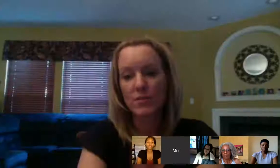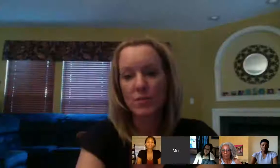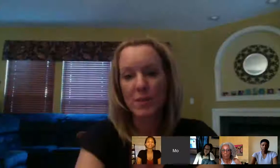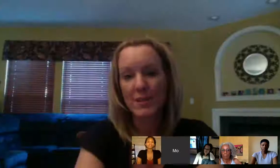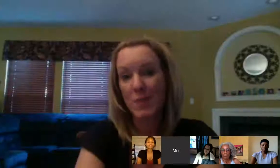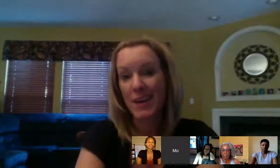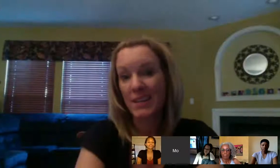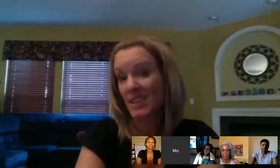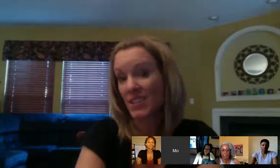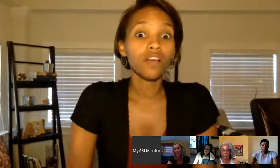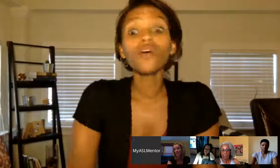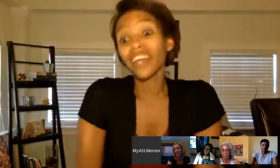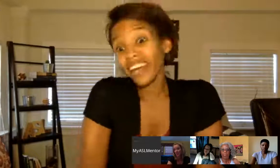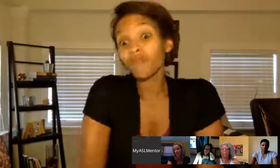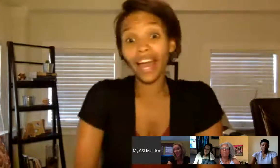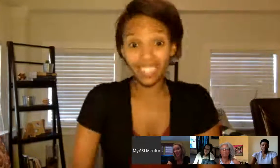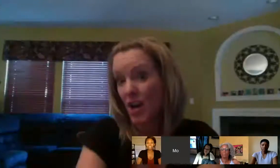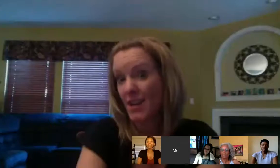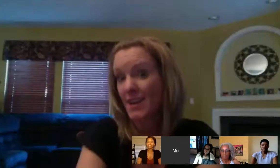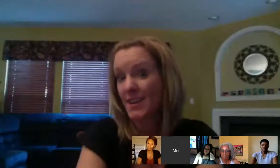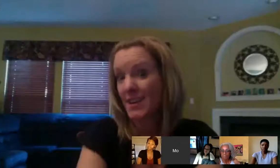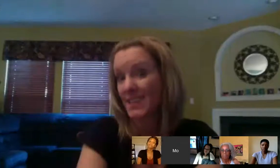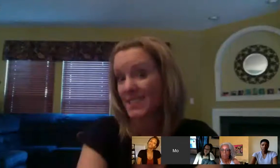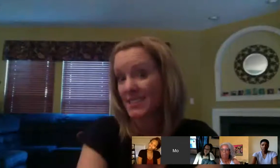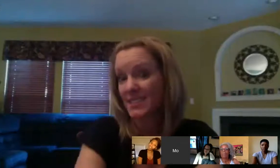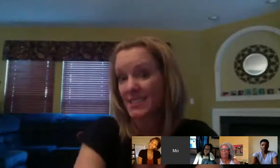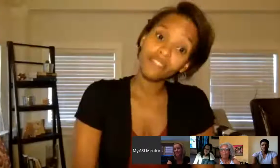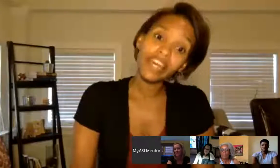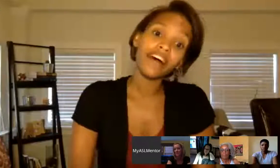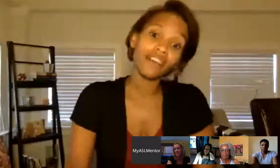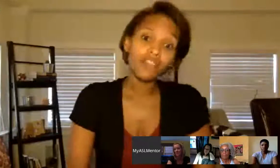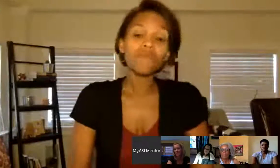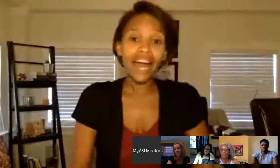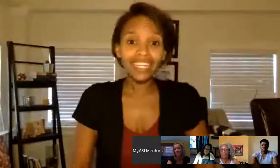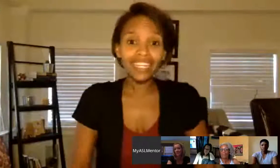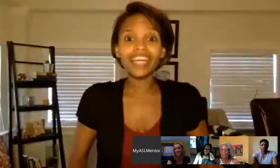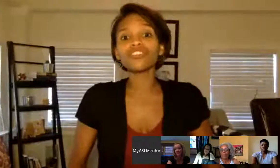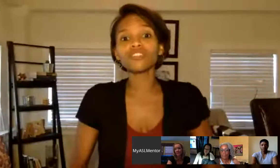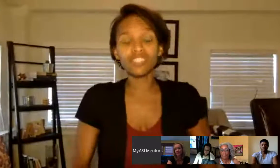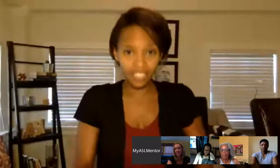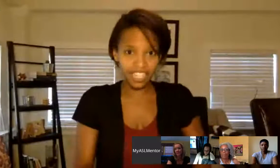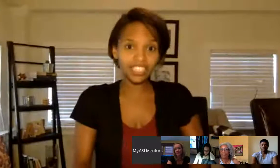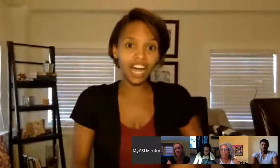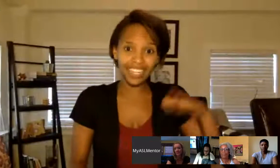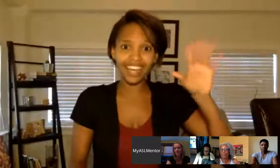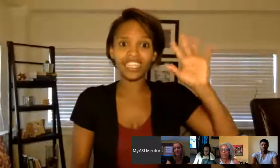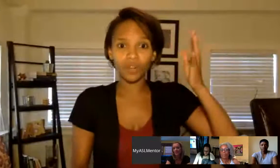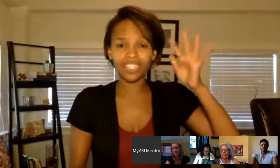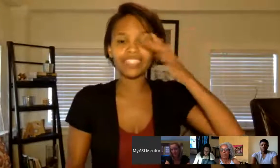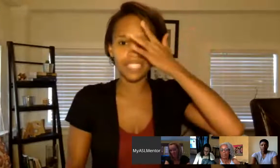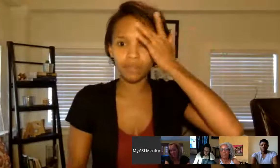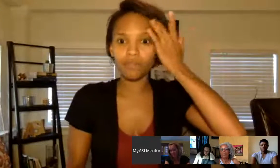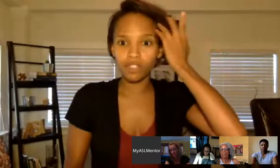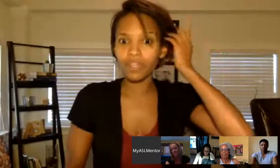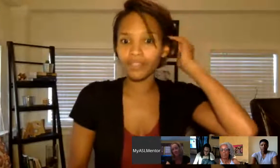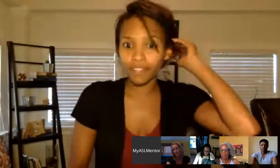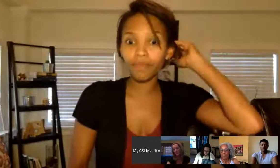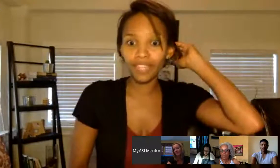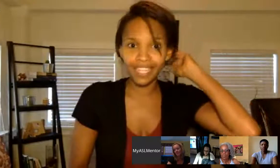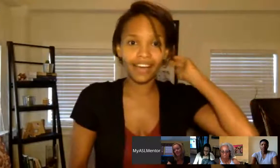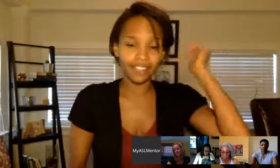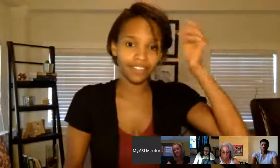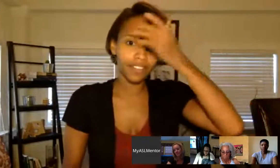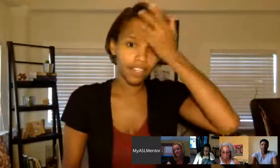group has bad intentions. Okay, yeah, bad intentions. Nice. Yeah. Bad intentions, not exactly what they seem to be.